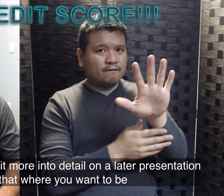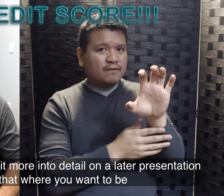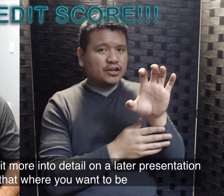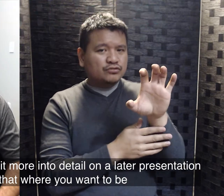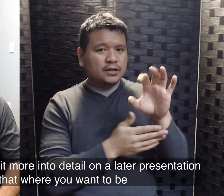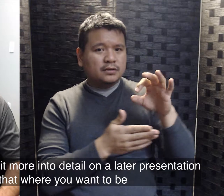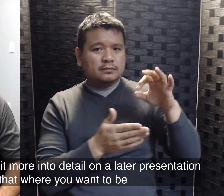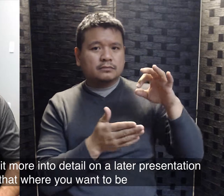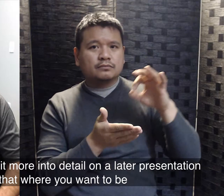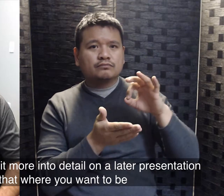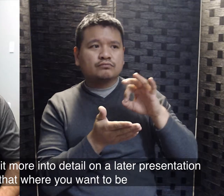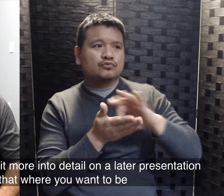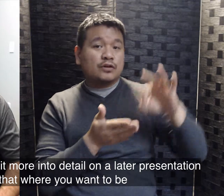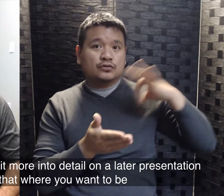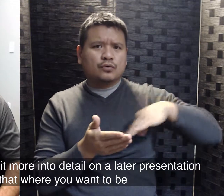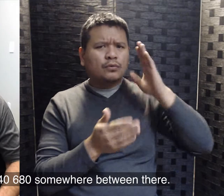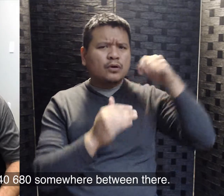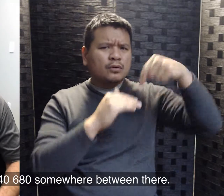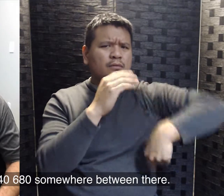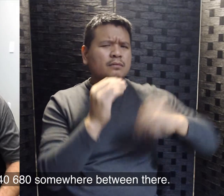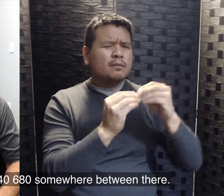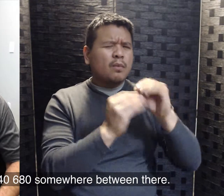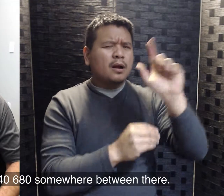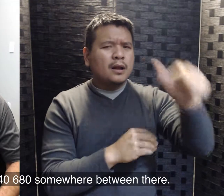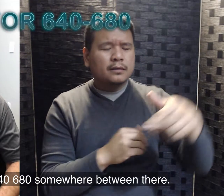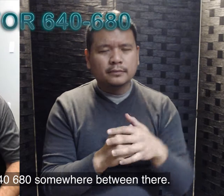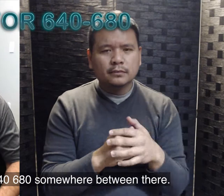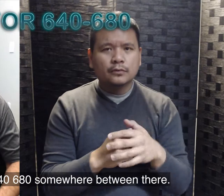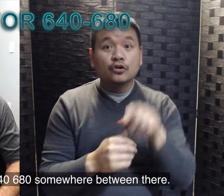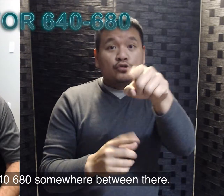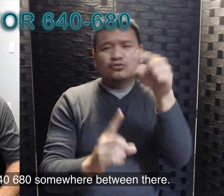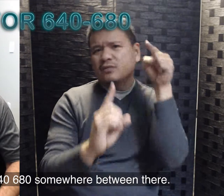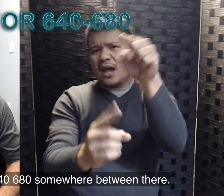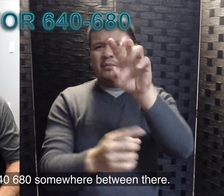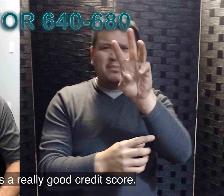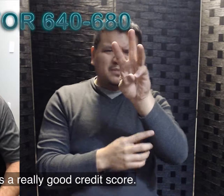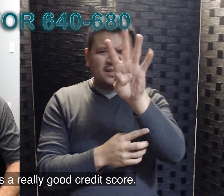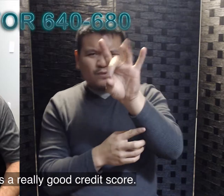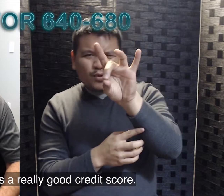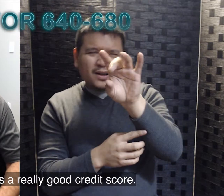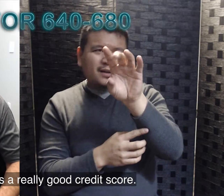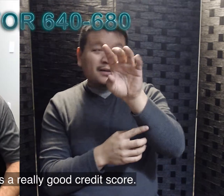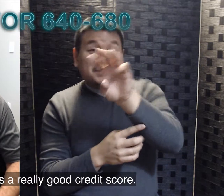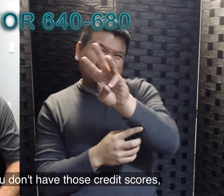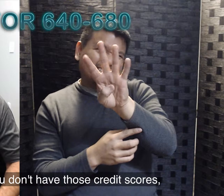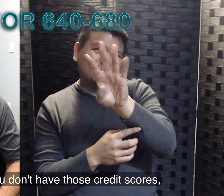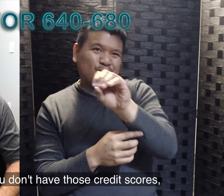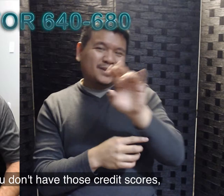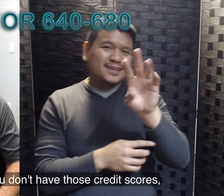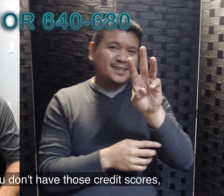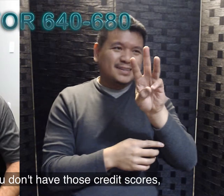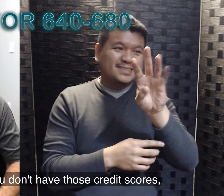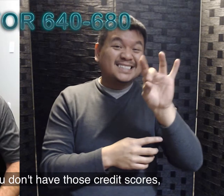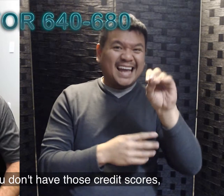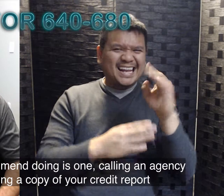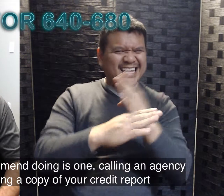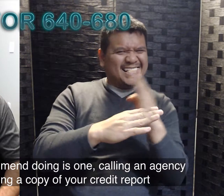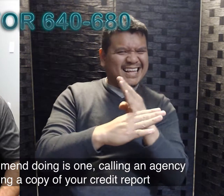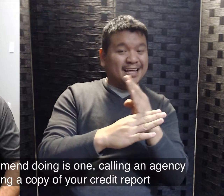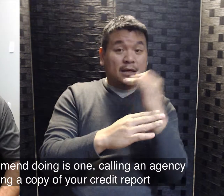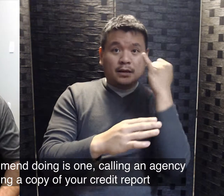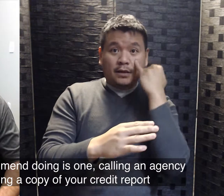later presentation on that. Where you want to be is really a 640, 680, somewhere in between there. That's a really good credit score. Now, if you don't have those credit